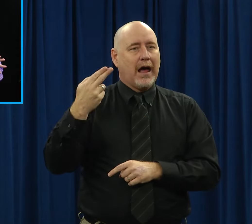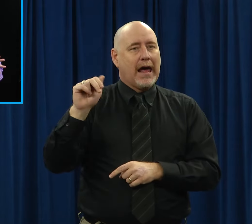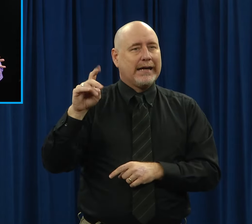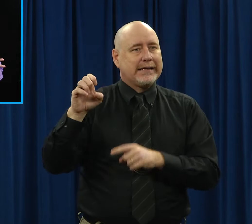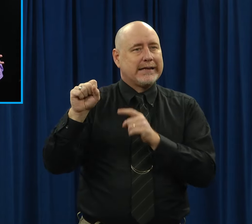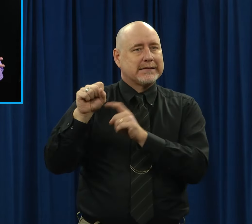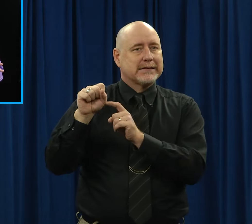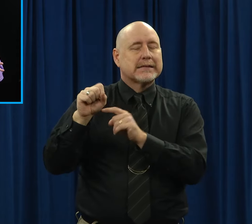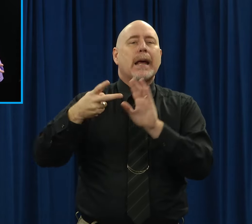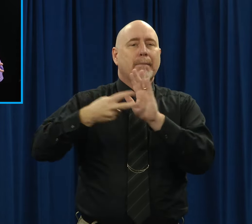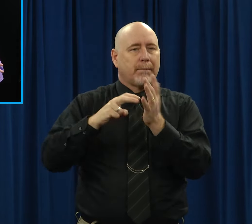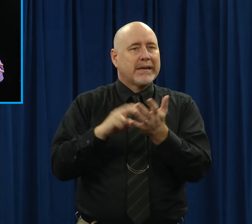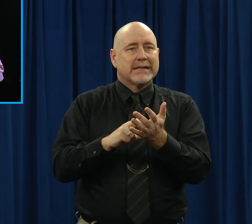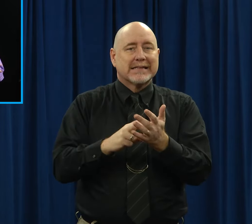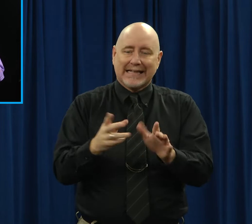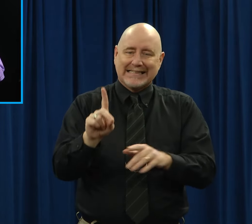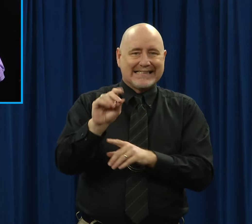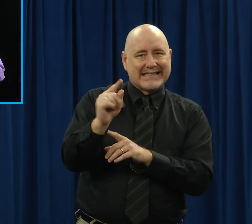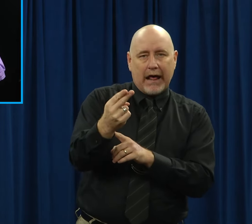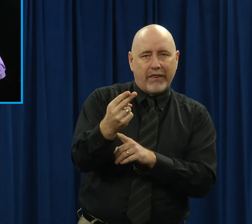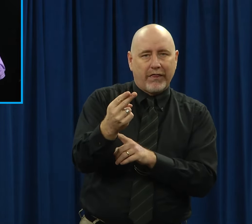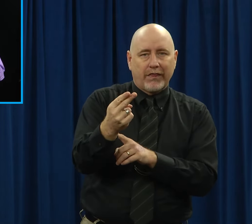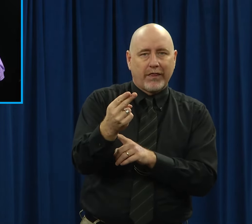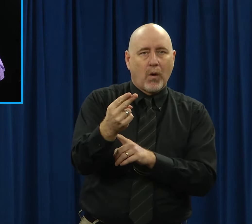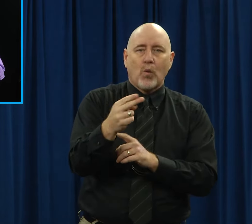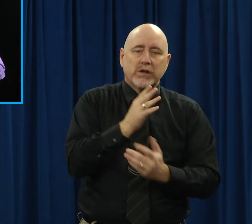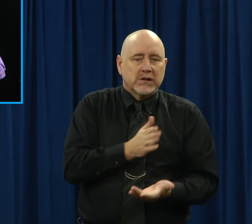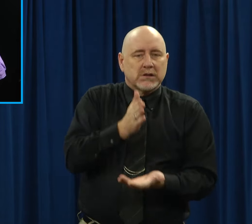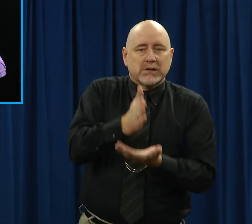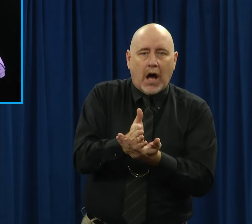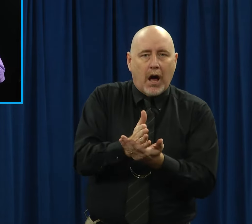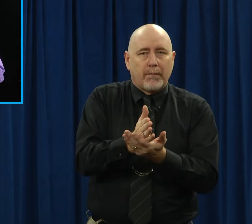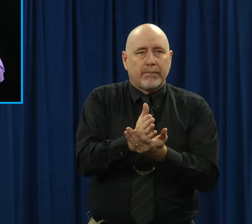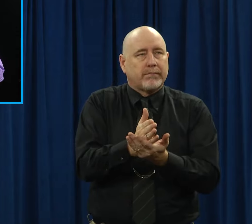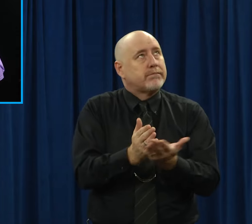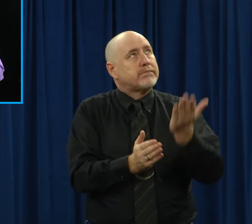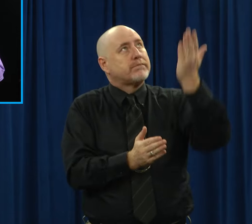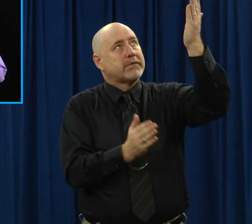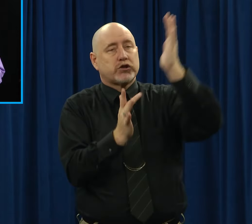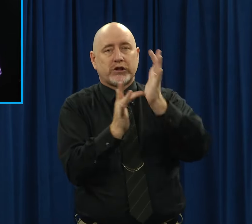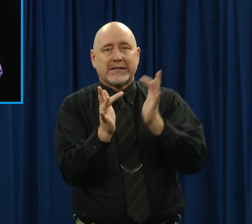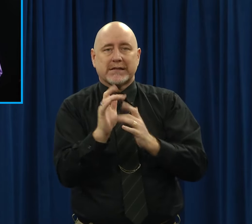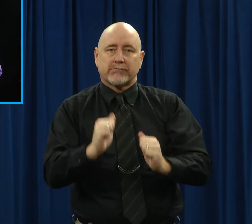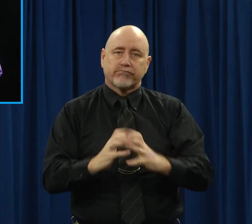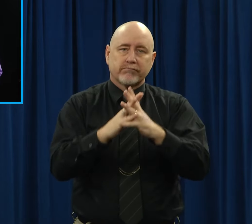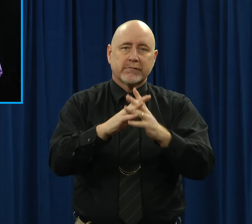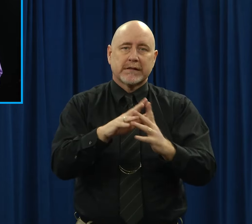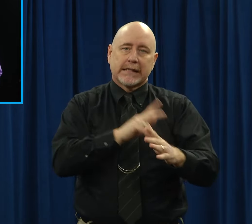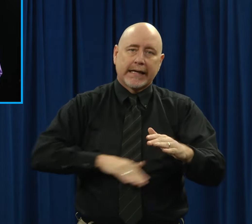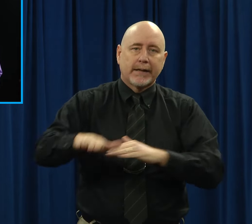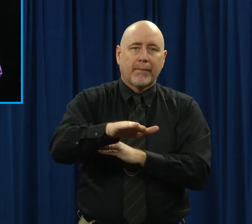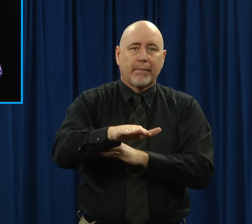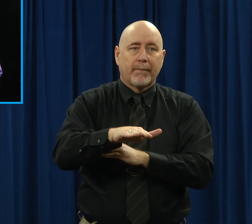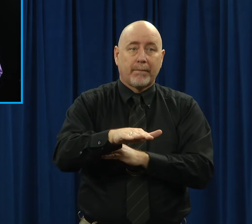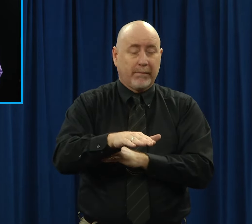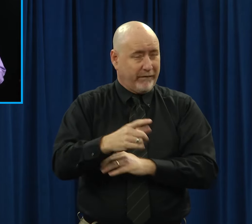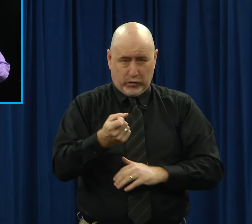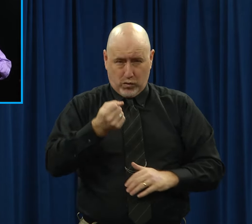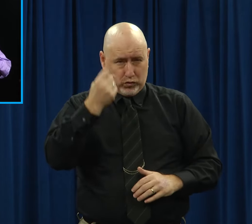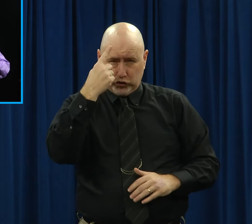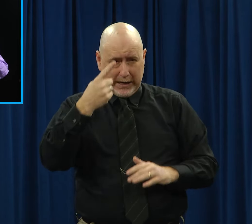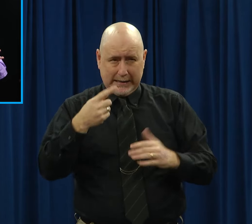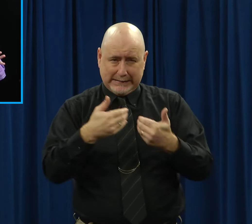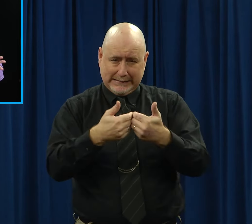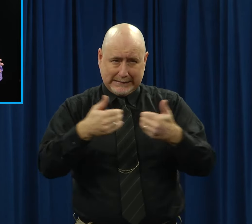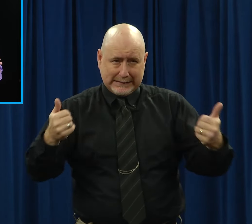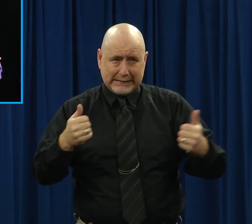hell. This is the word for Hades. It means that death would not prevent, death would not stop His kingdom. Now,